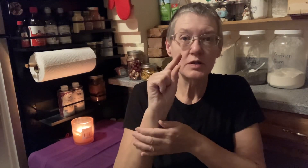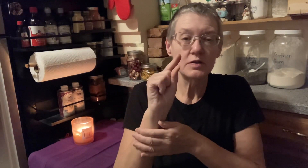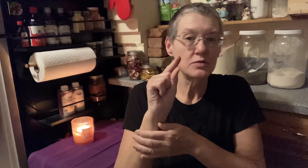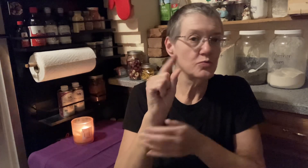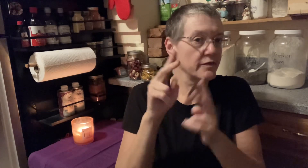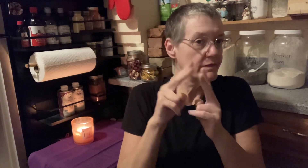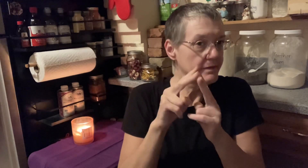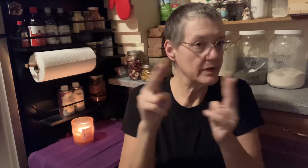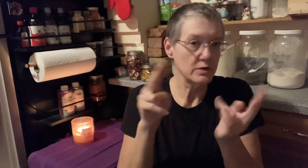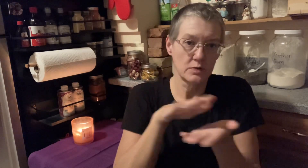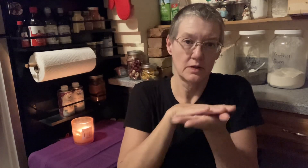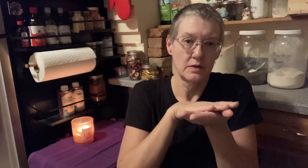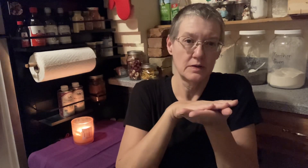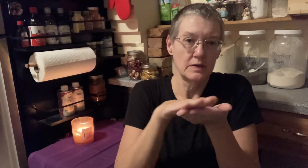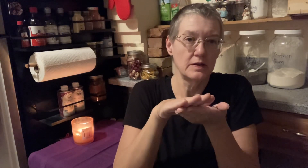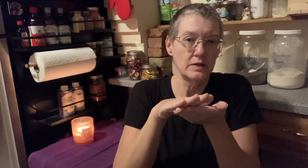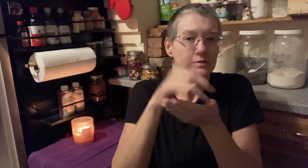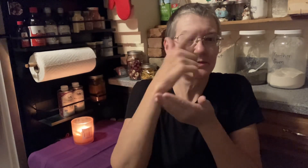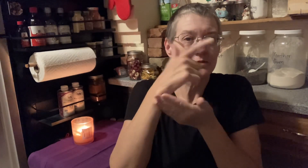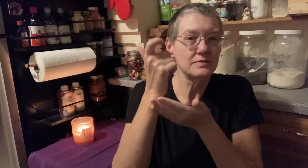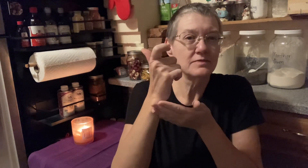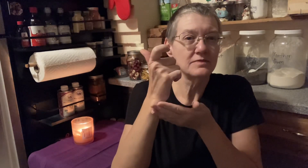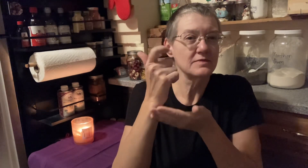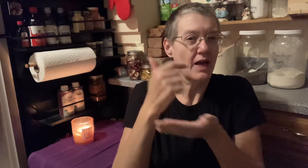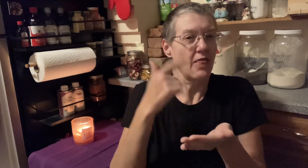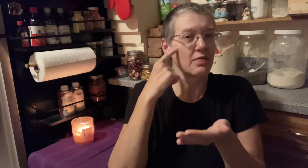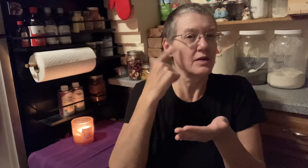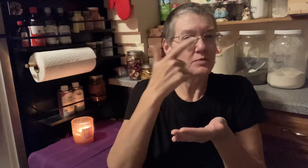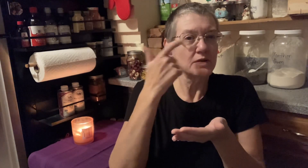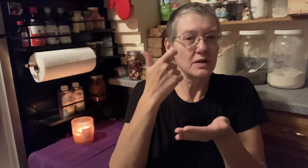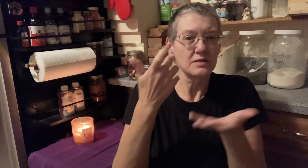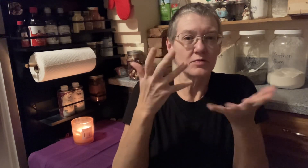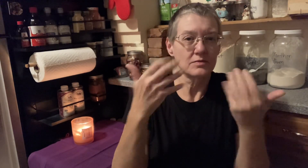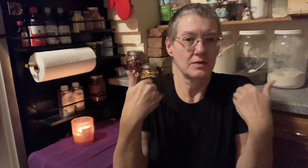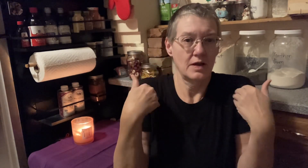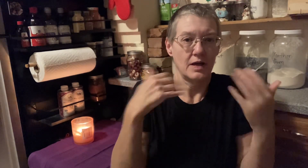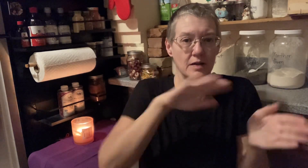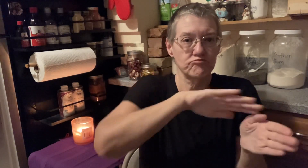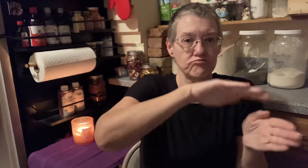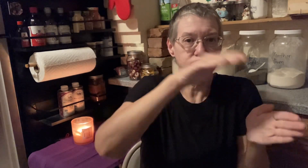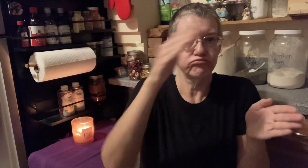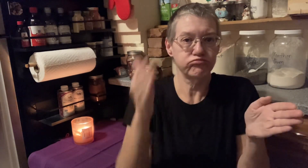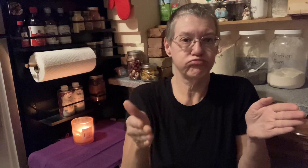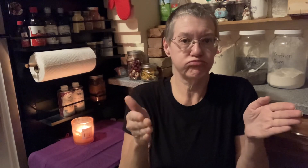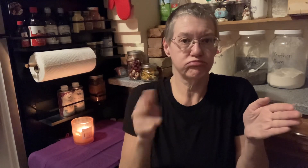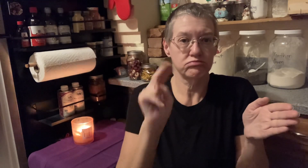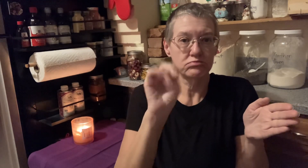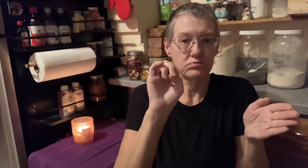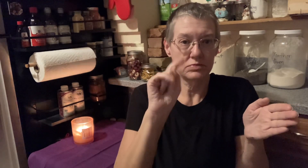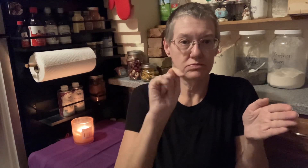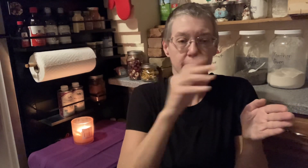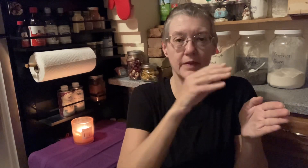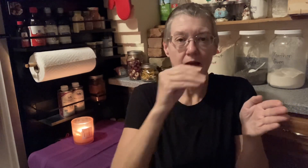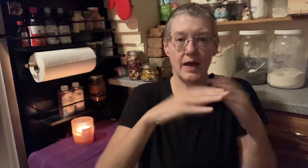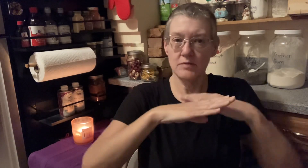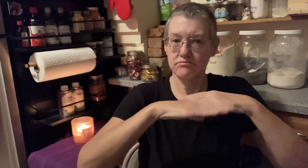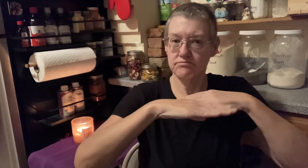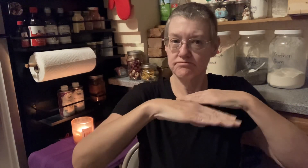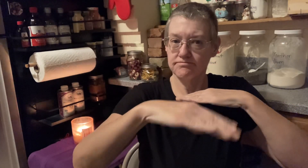but this harvest, the greens were really clean. I think it's because I had that tunnel covered in a